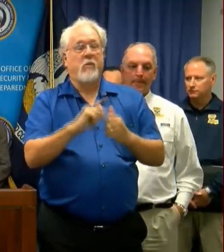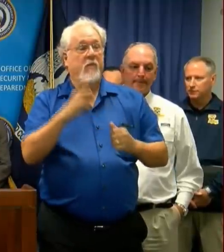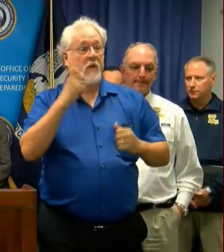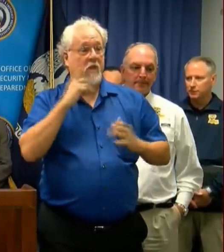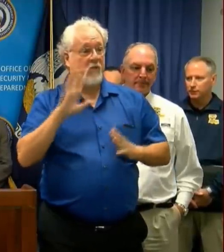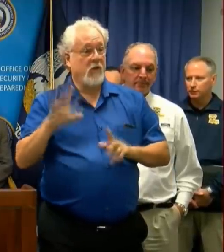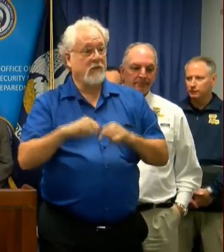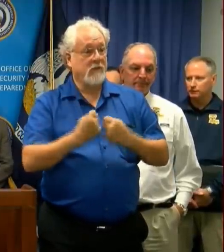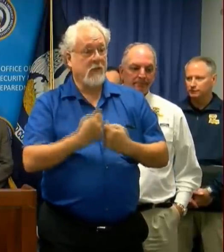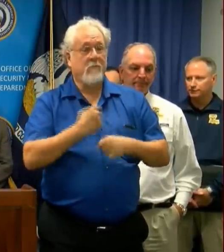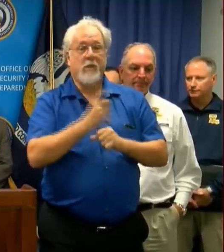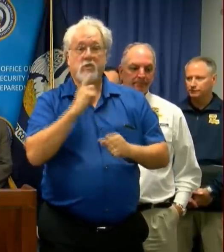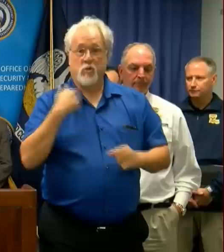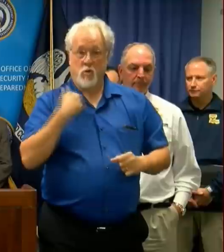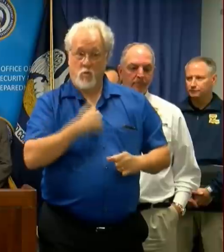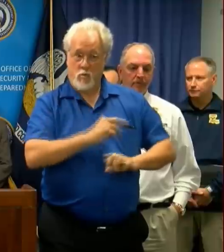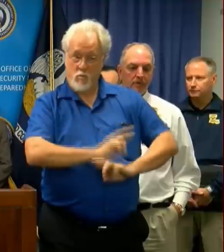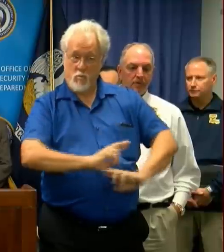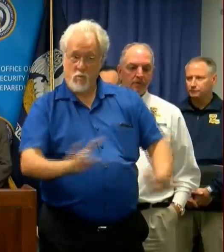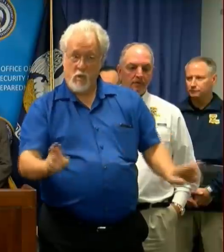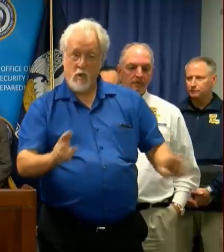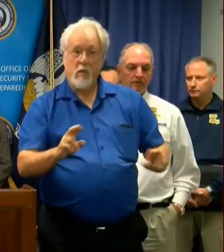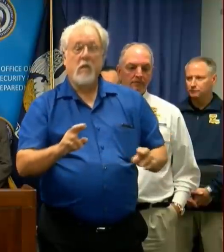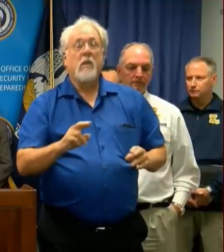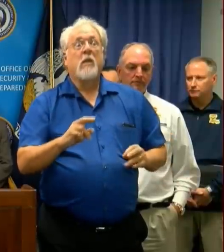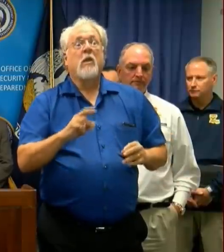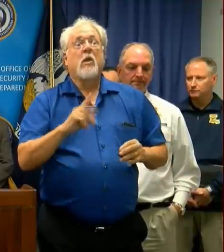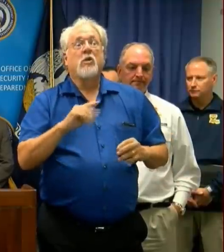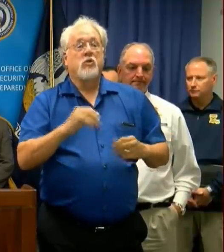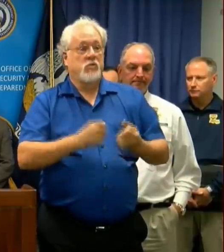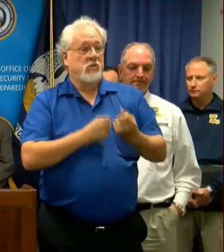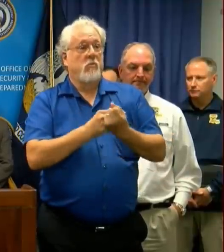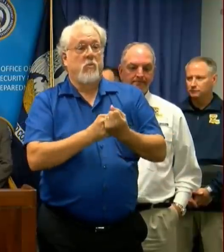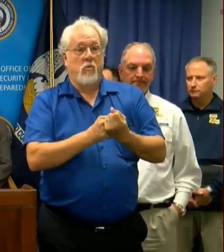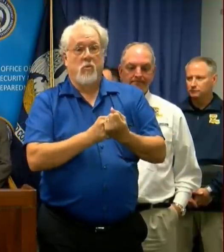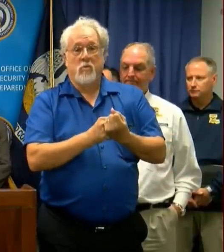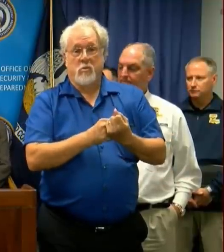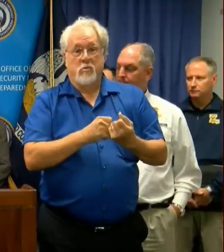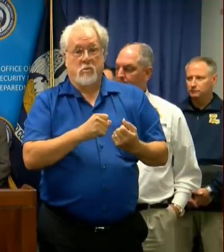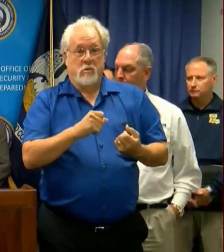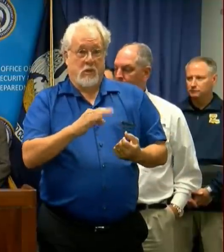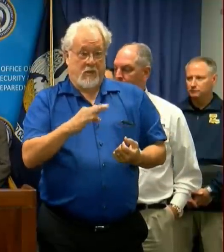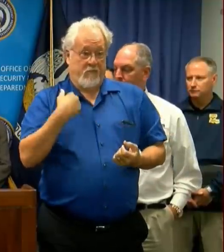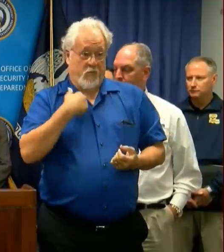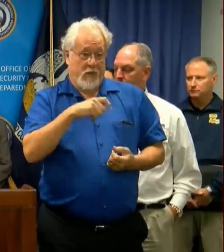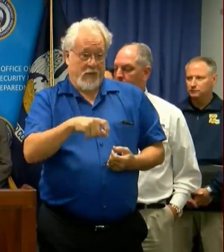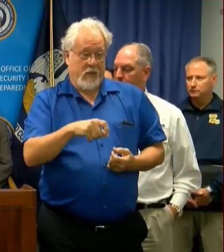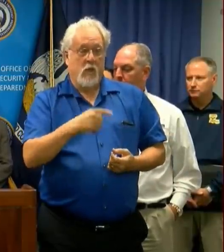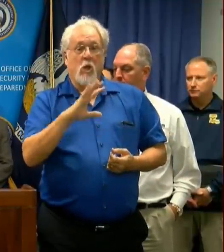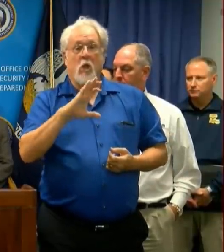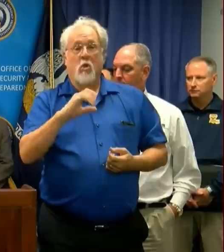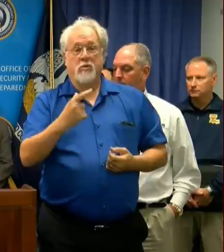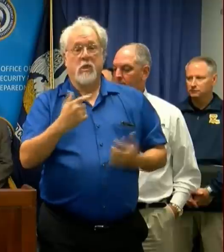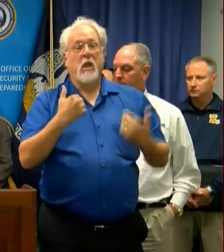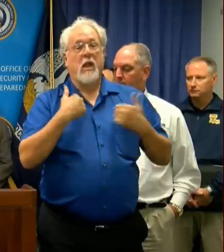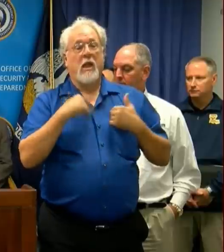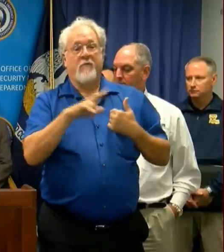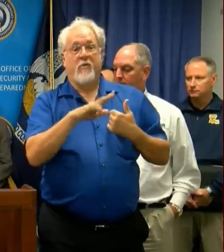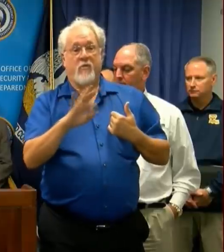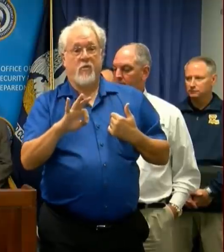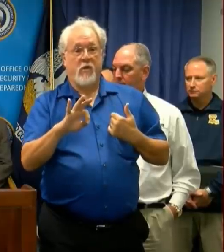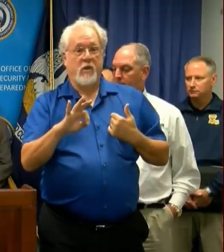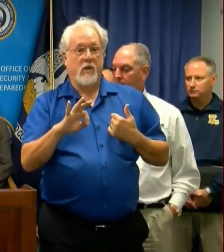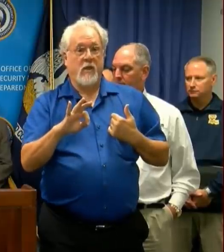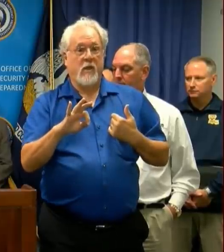and his team to ensure that we are as prepared as possible to support when and if we are needed. The Coast Guard currently has